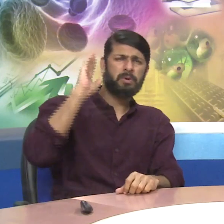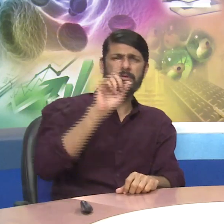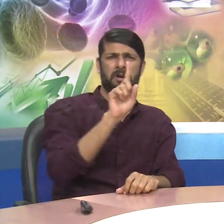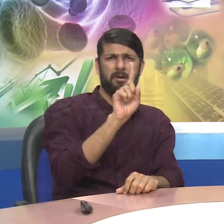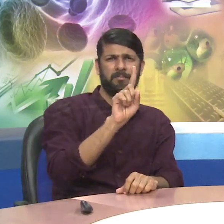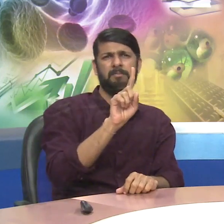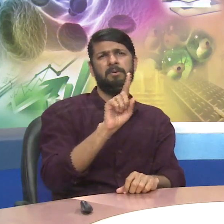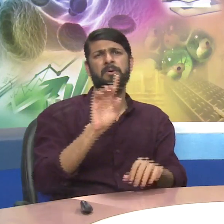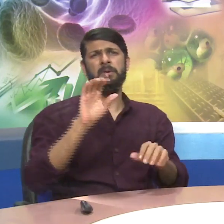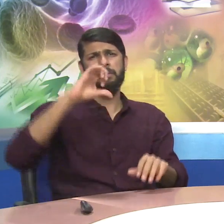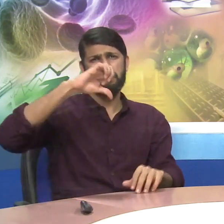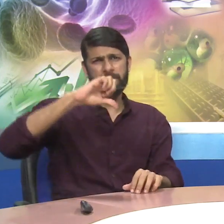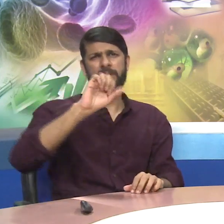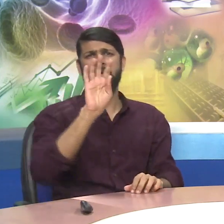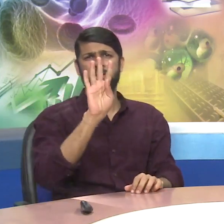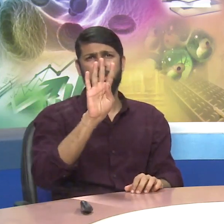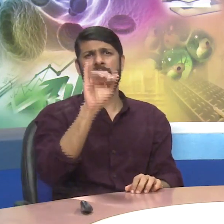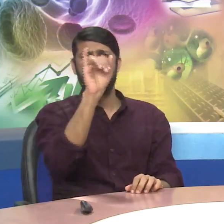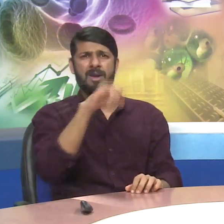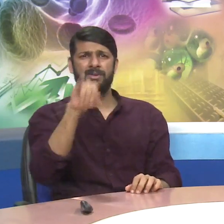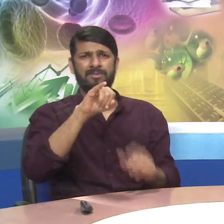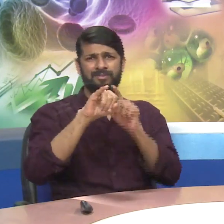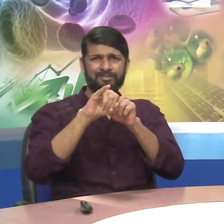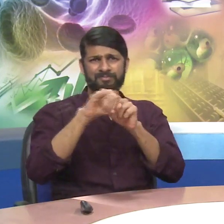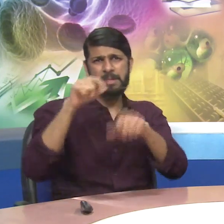on December 17,